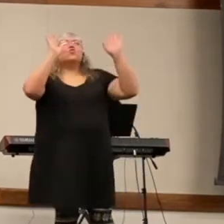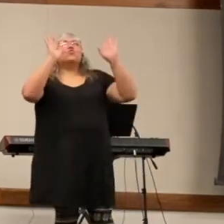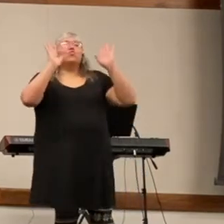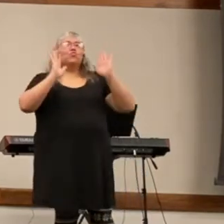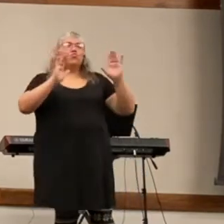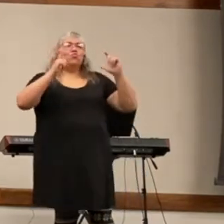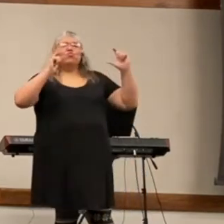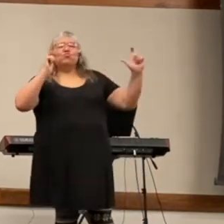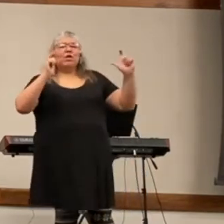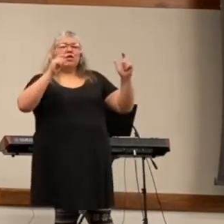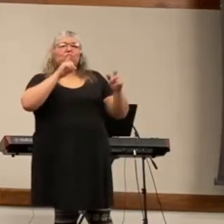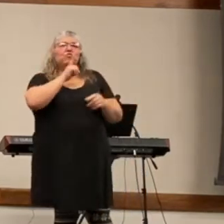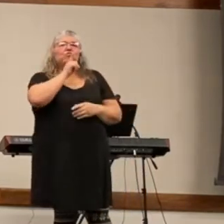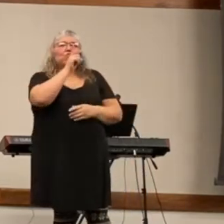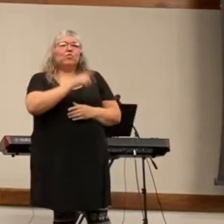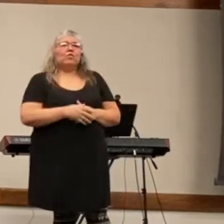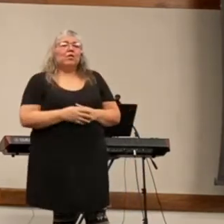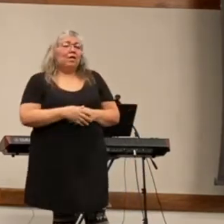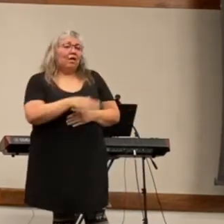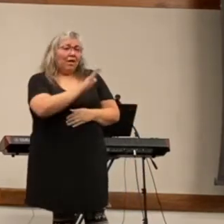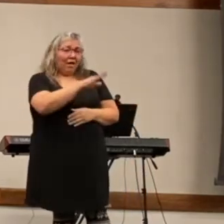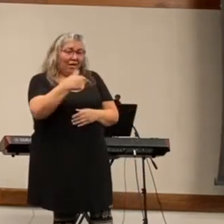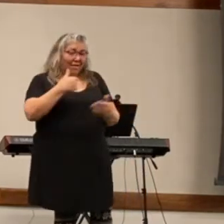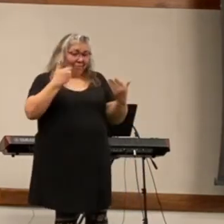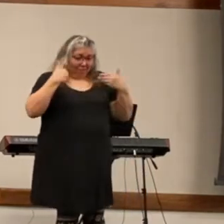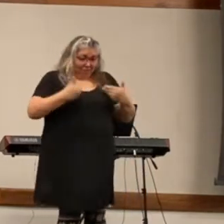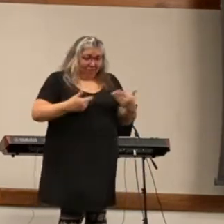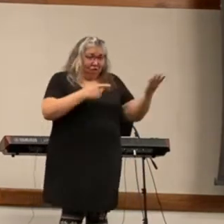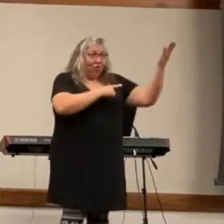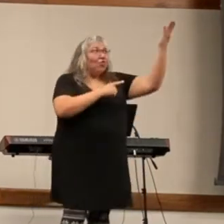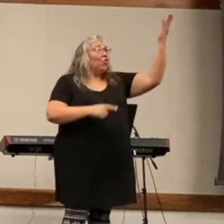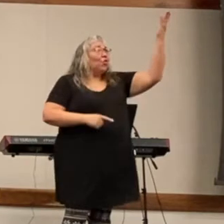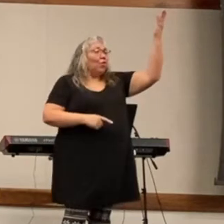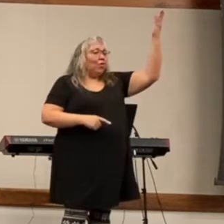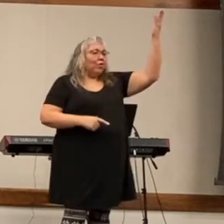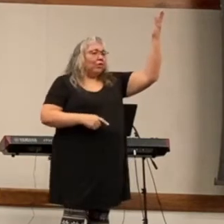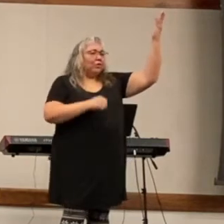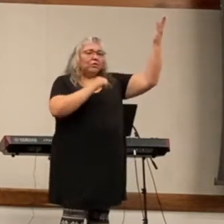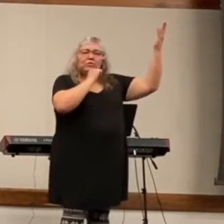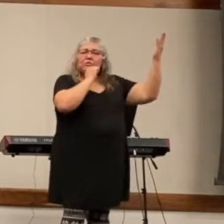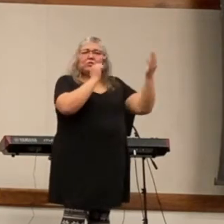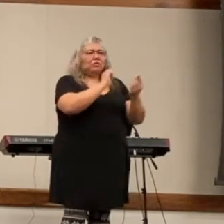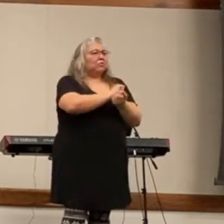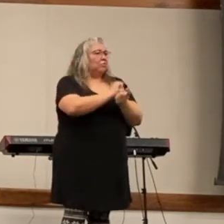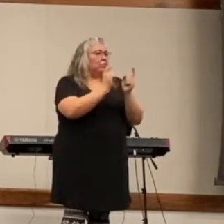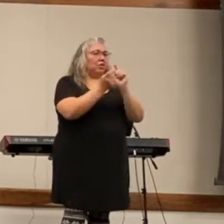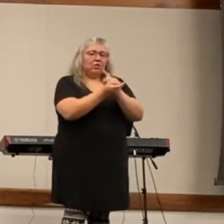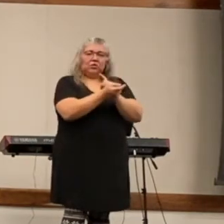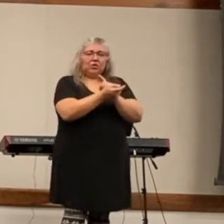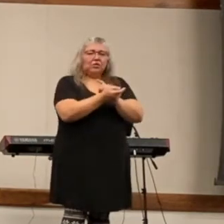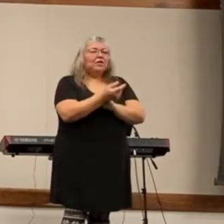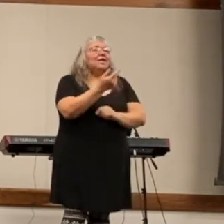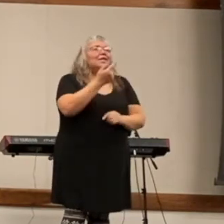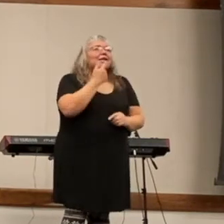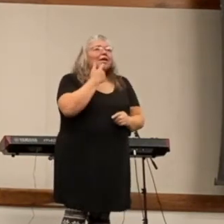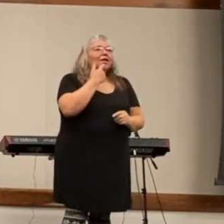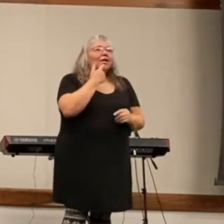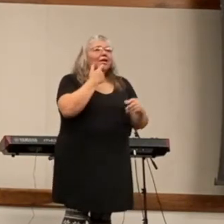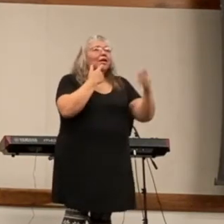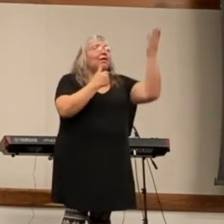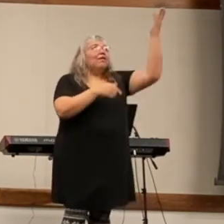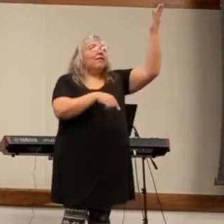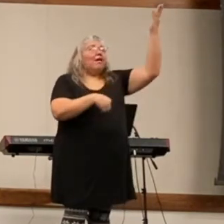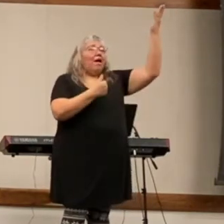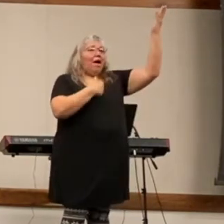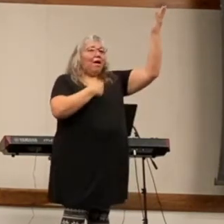truths. Hey, I, the Lord, do not change. He's saying that I'm the one who's